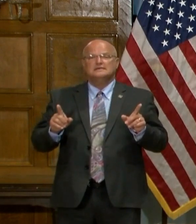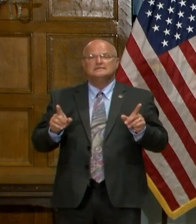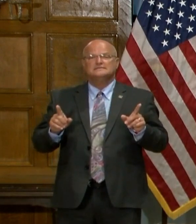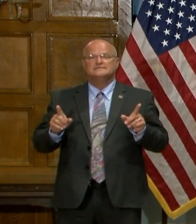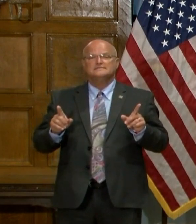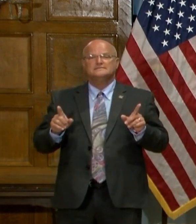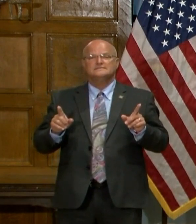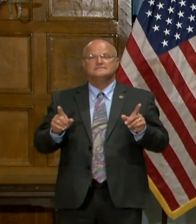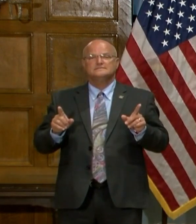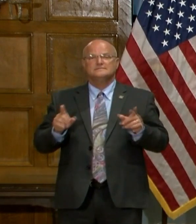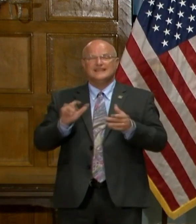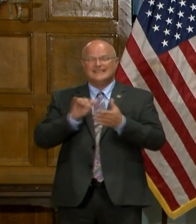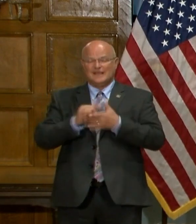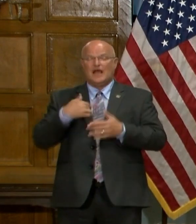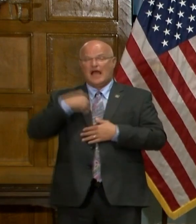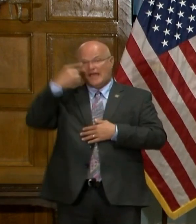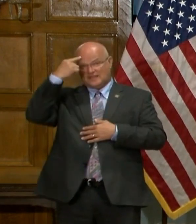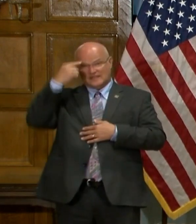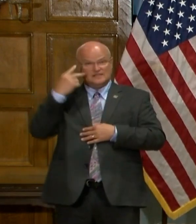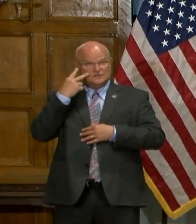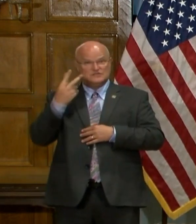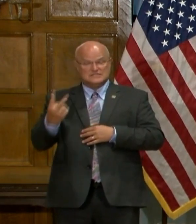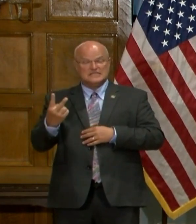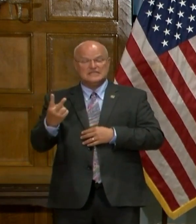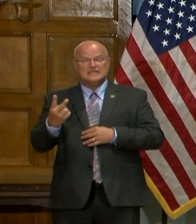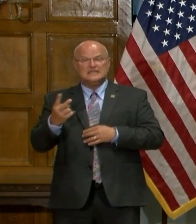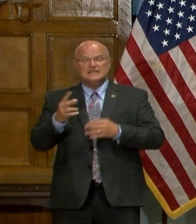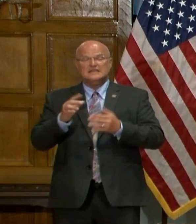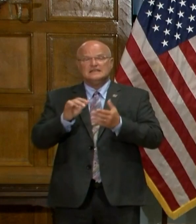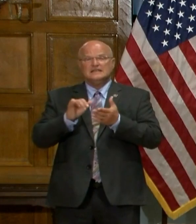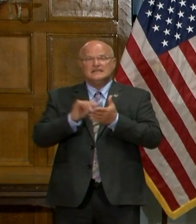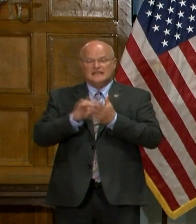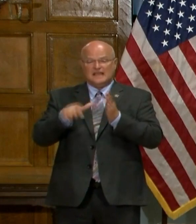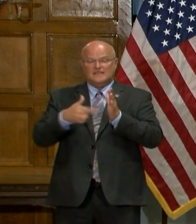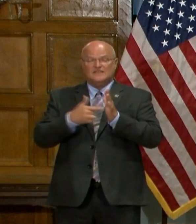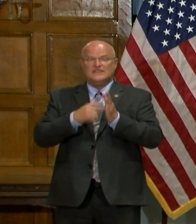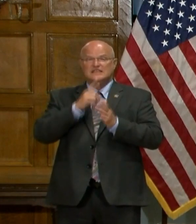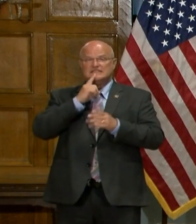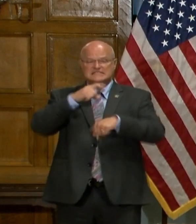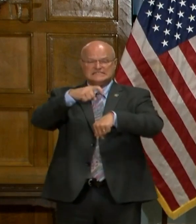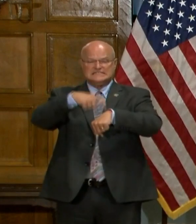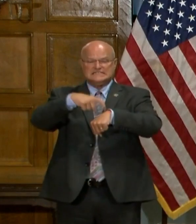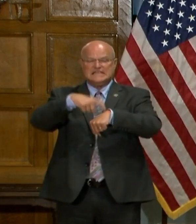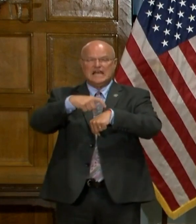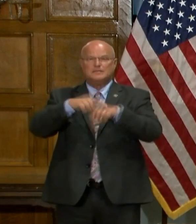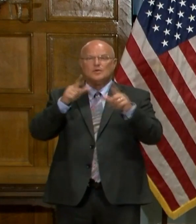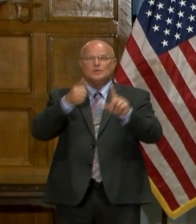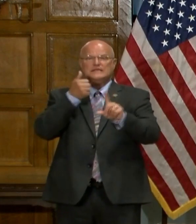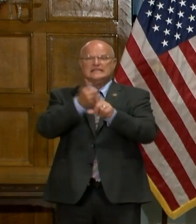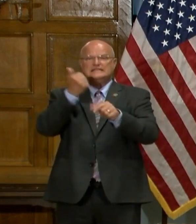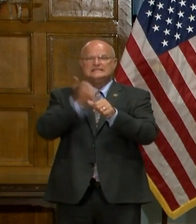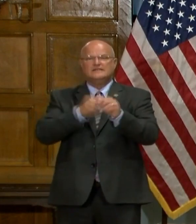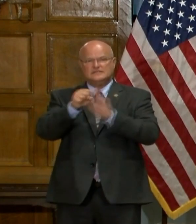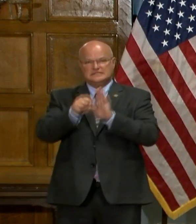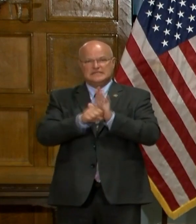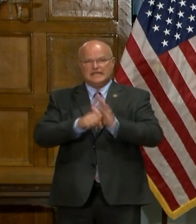but that's what I think you see is that this is a matter of timing as to when it hits each